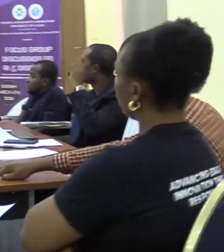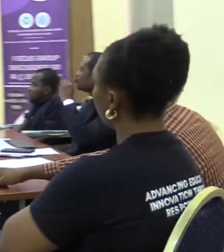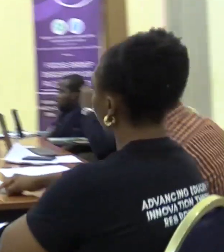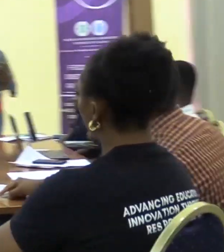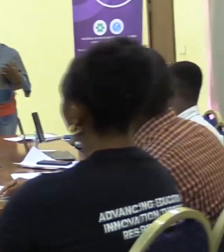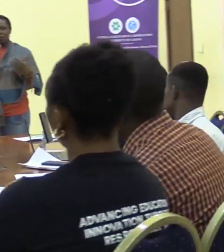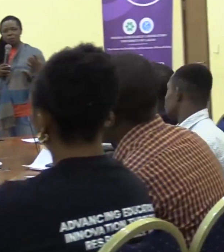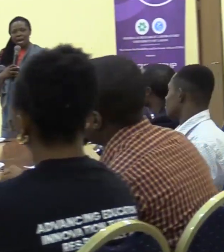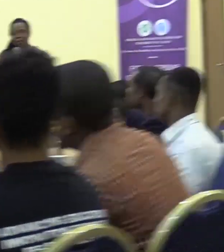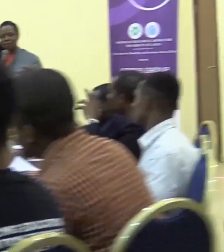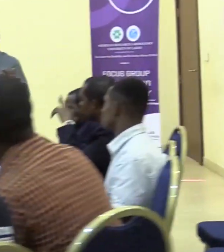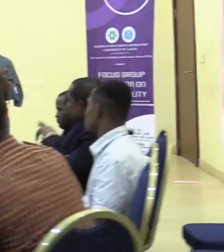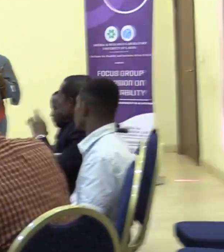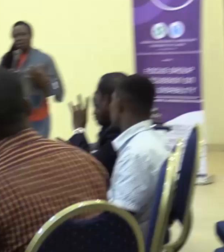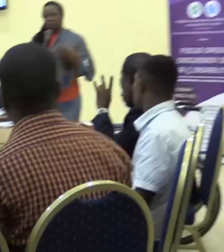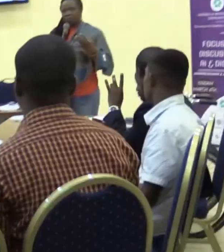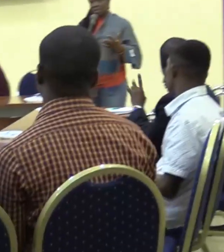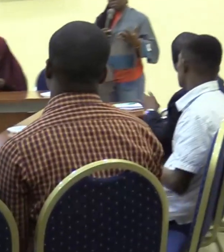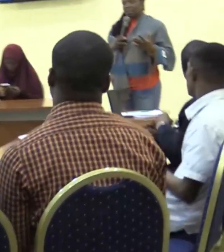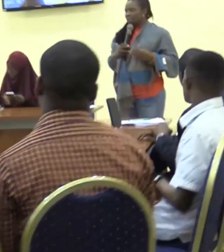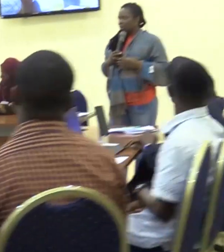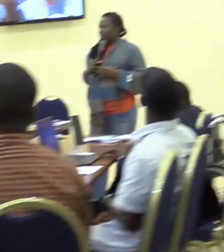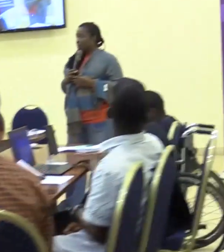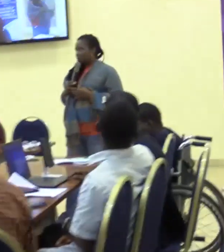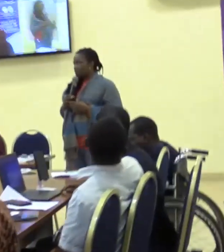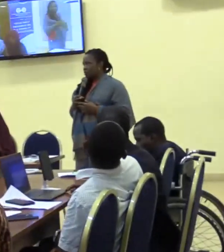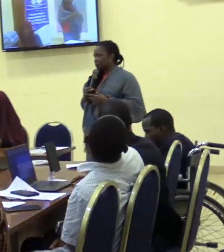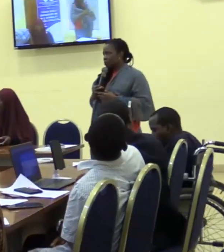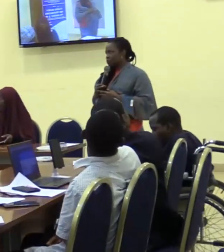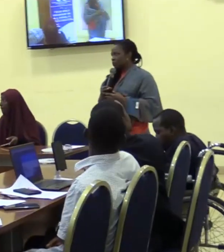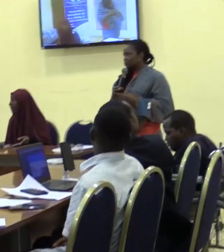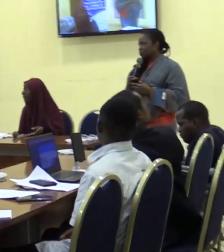and maybe some of you will agree with me, based